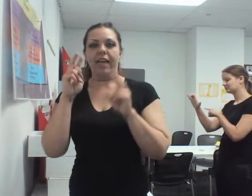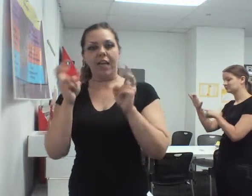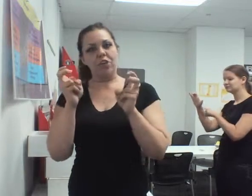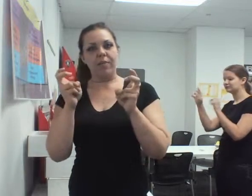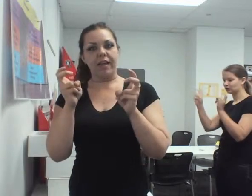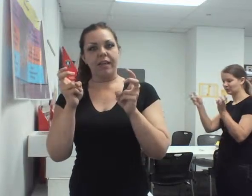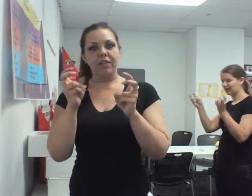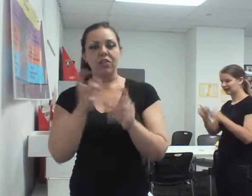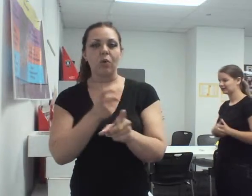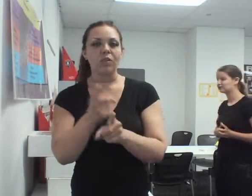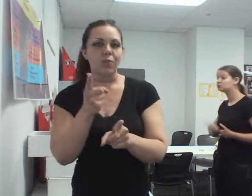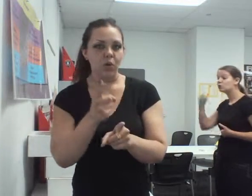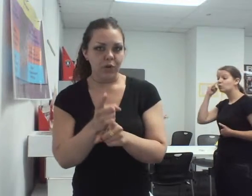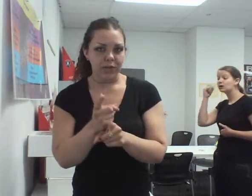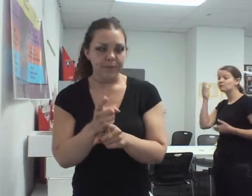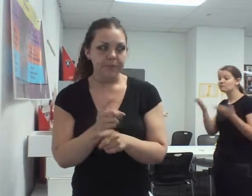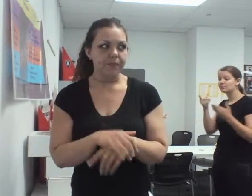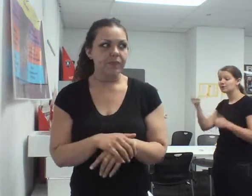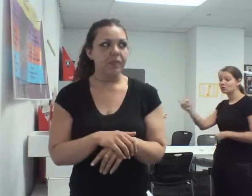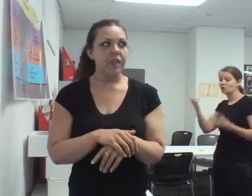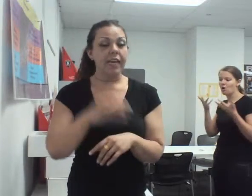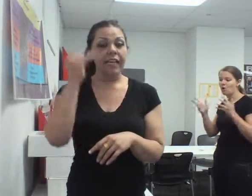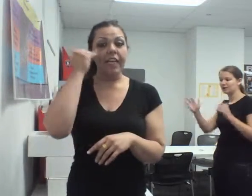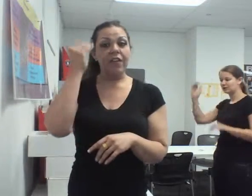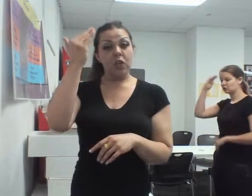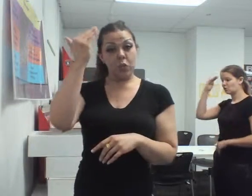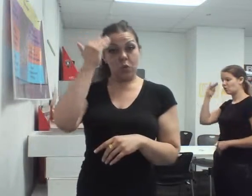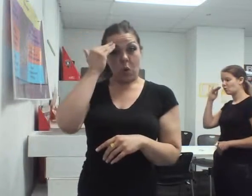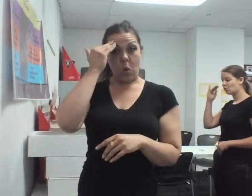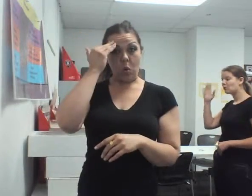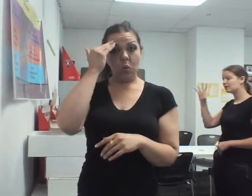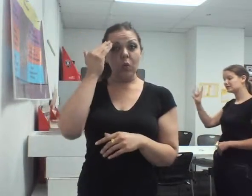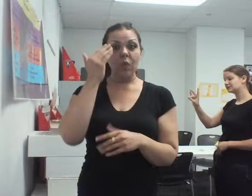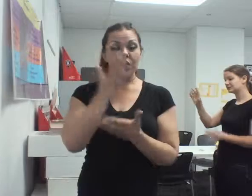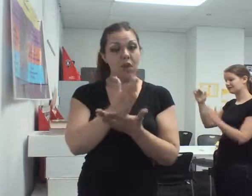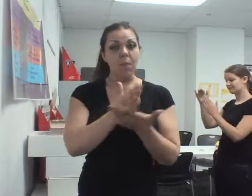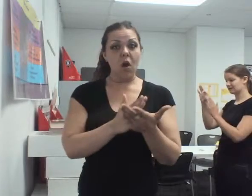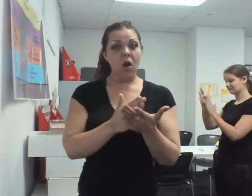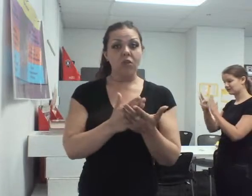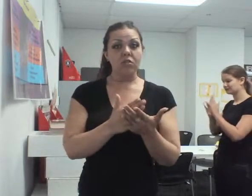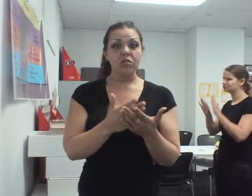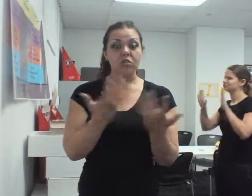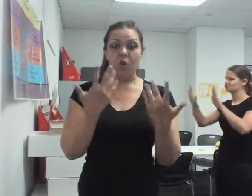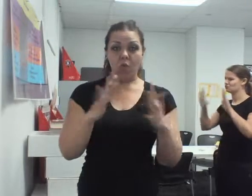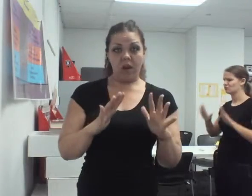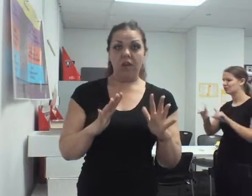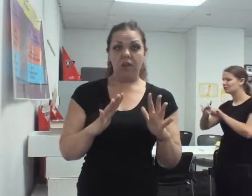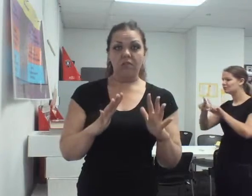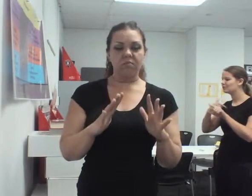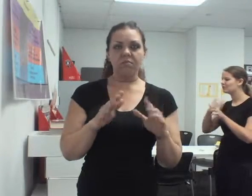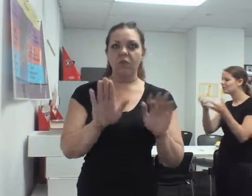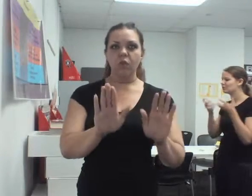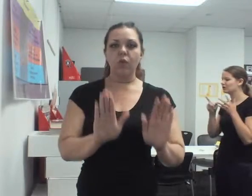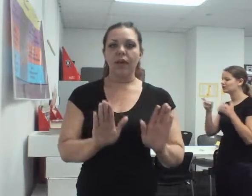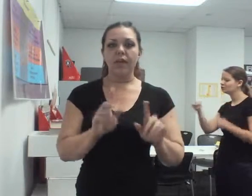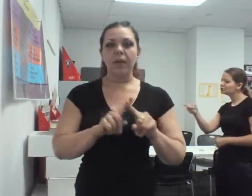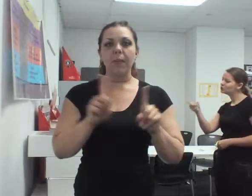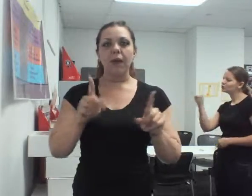7 features from your ASL classes, great. And I want you to think about using them